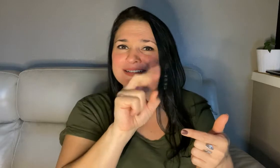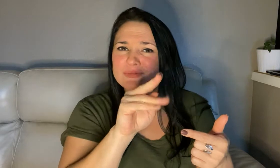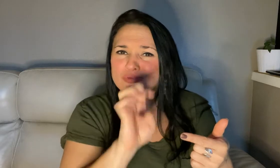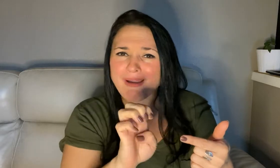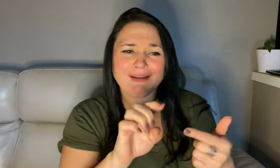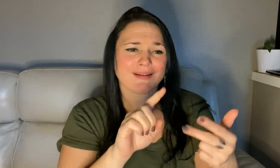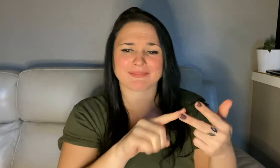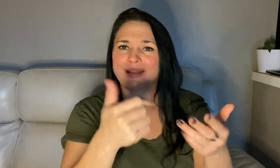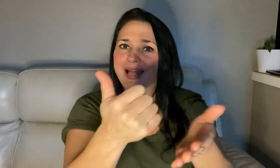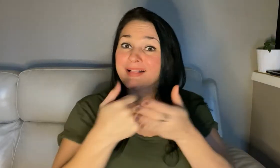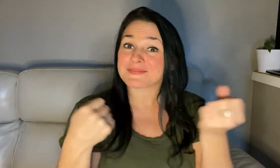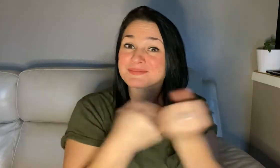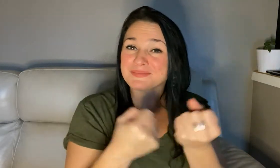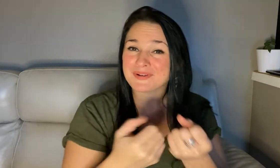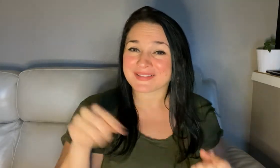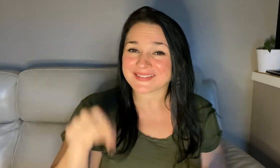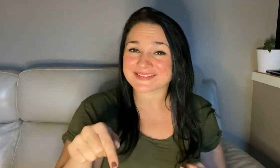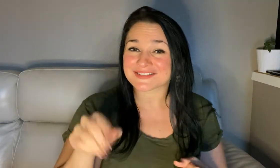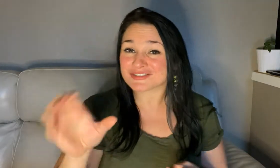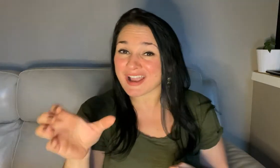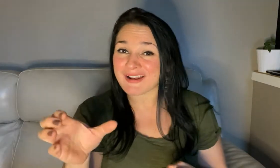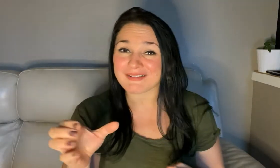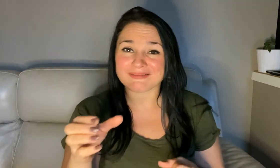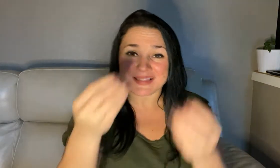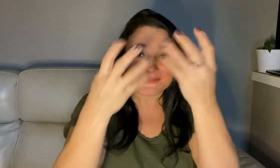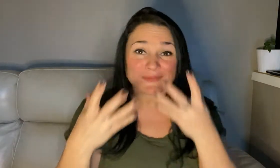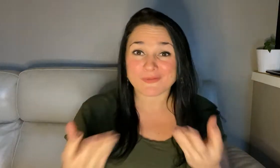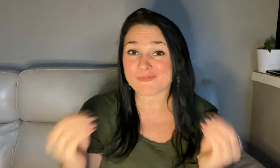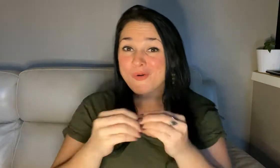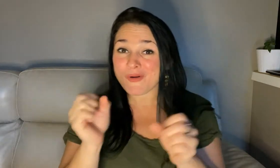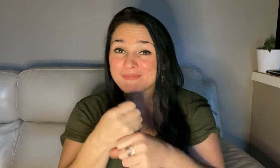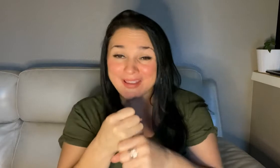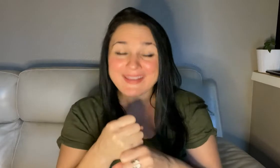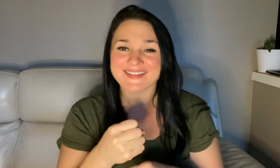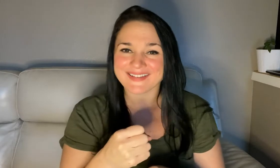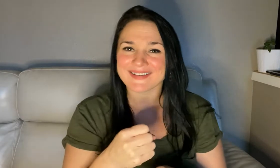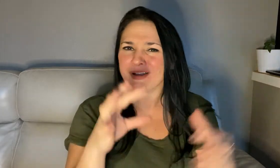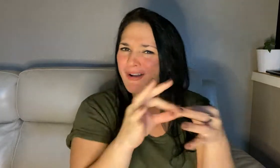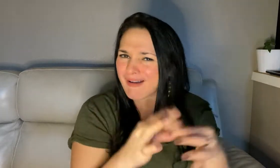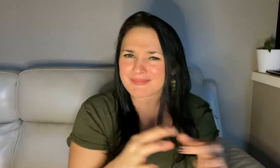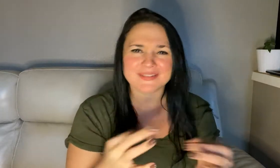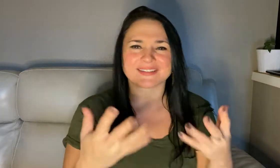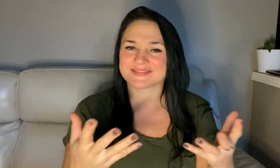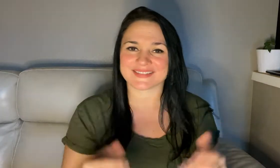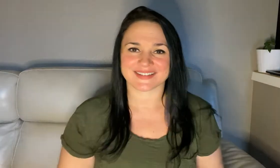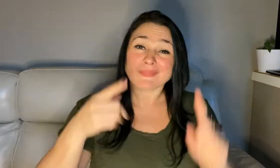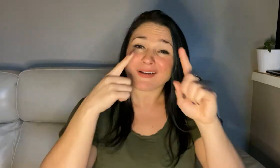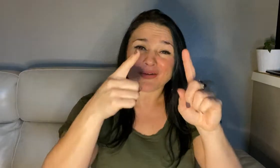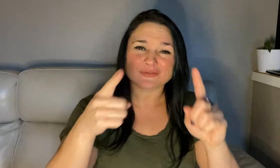forget to like or subscribe to help support me or this channel to get some more information, to inspire me to make